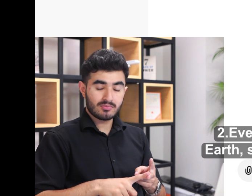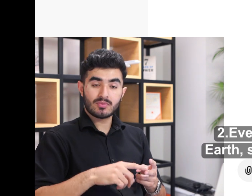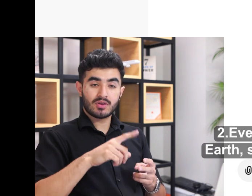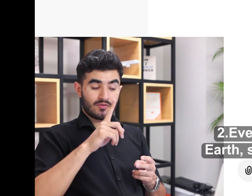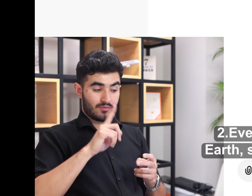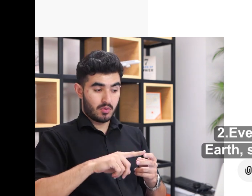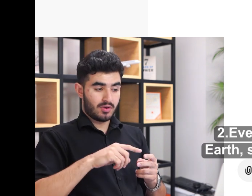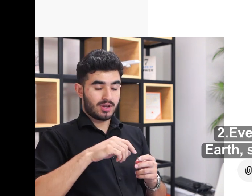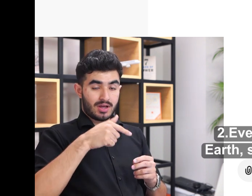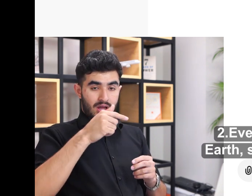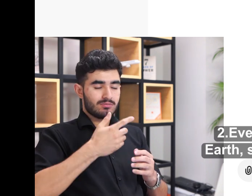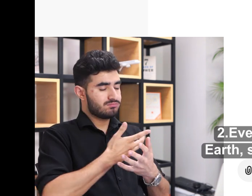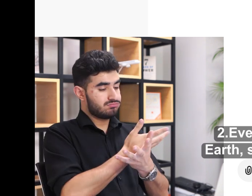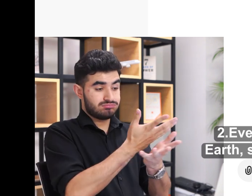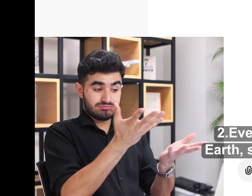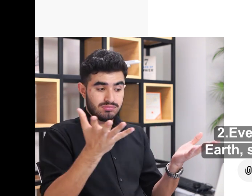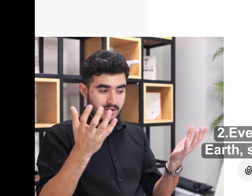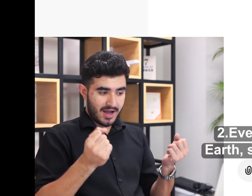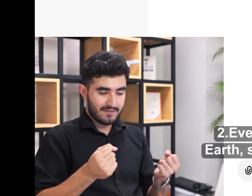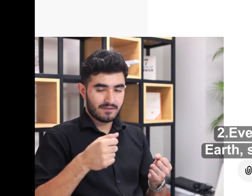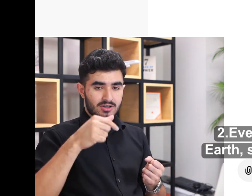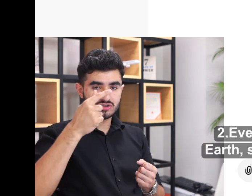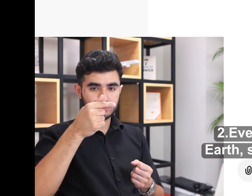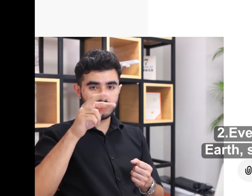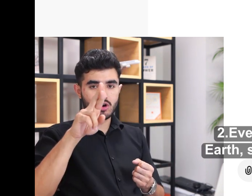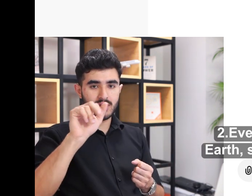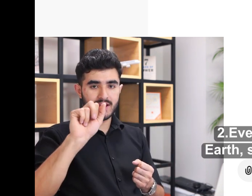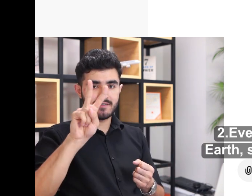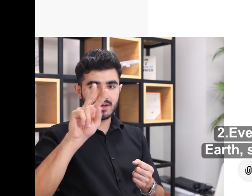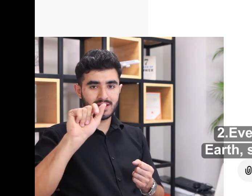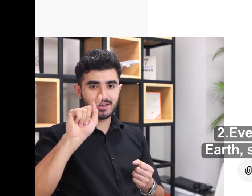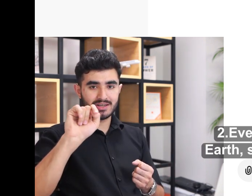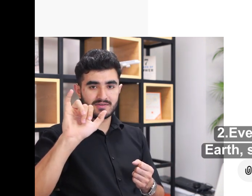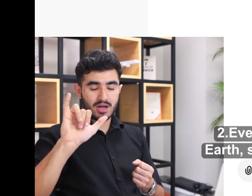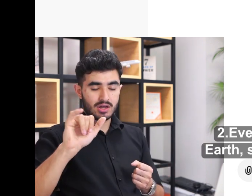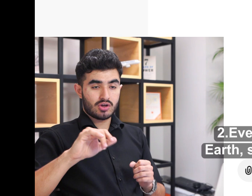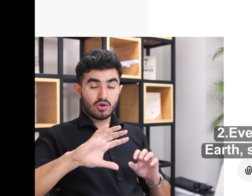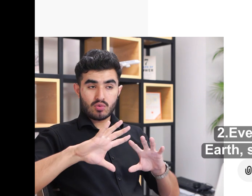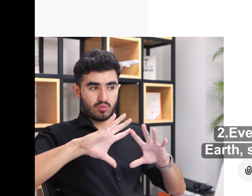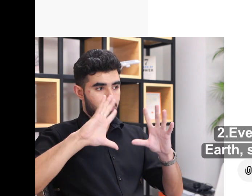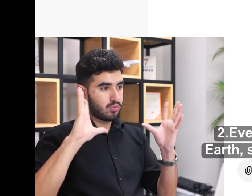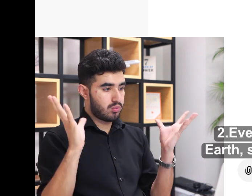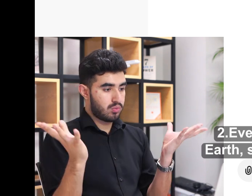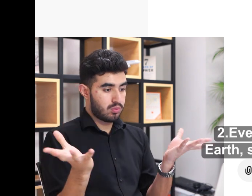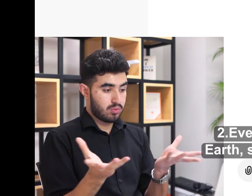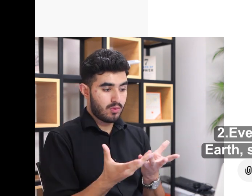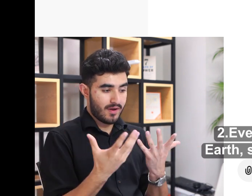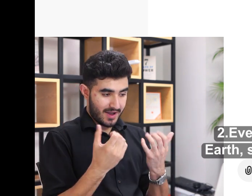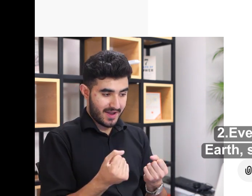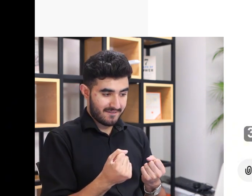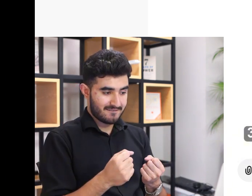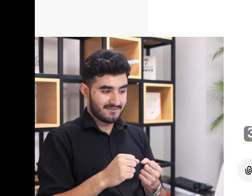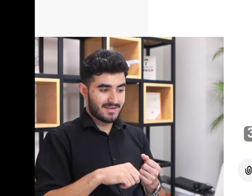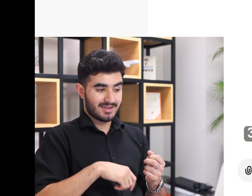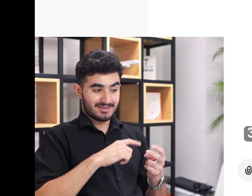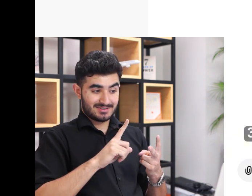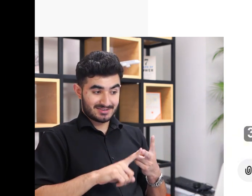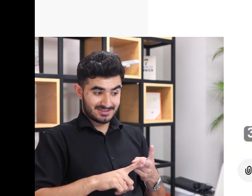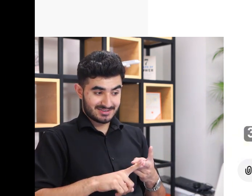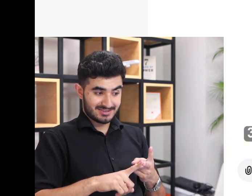Everywhere. Gravity is everywhere on Earth, so it affects everything and everyone. Keeps us